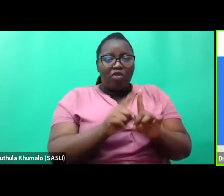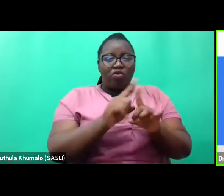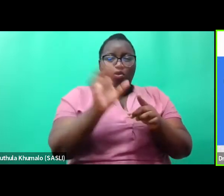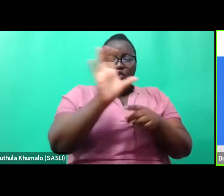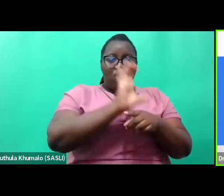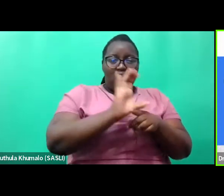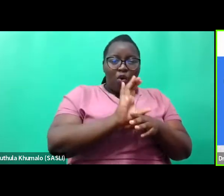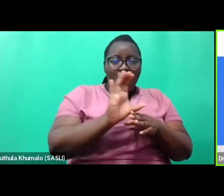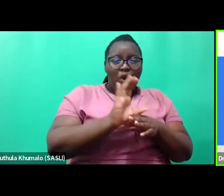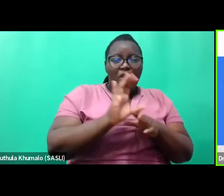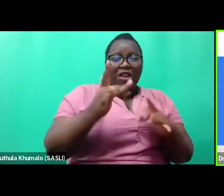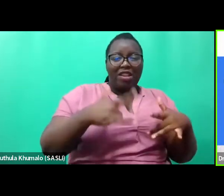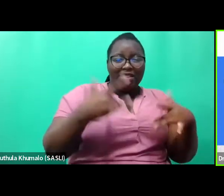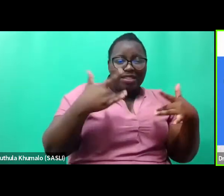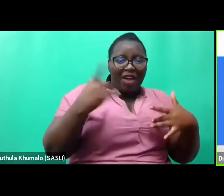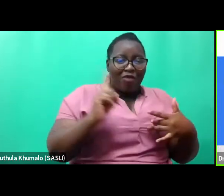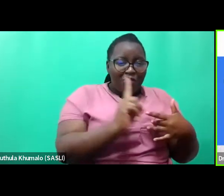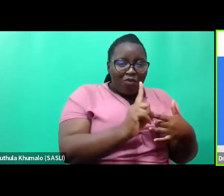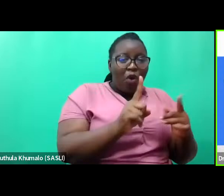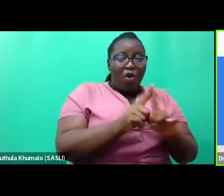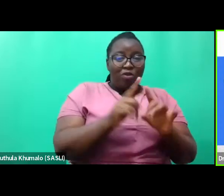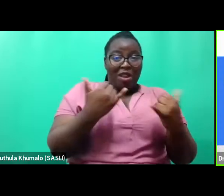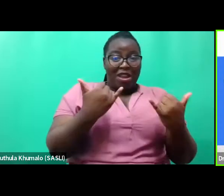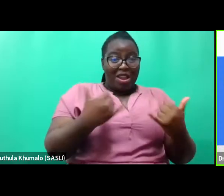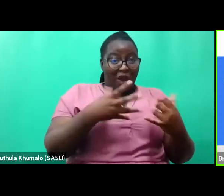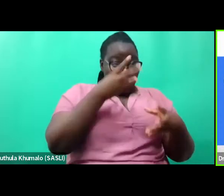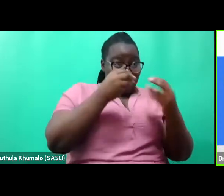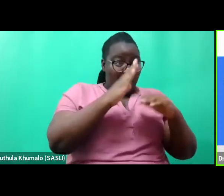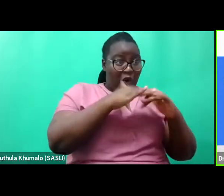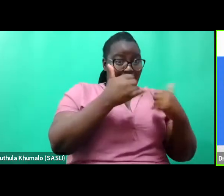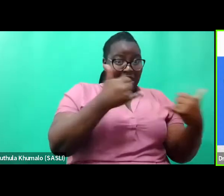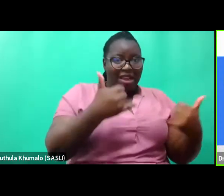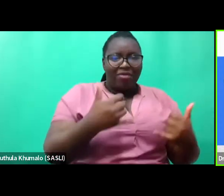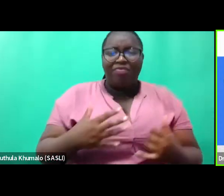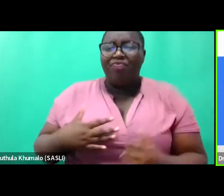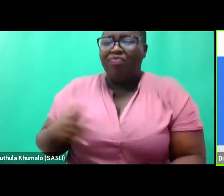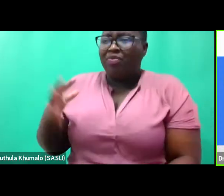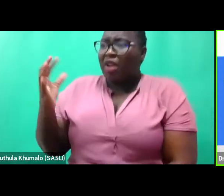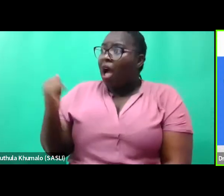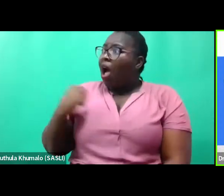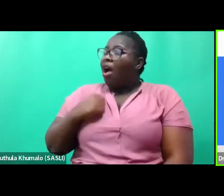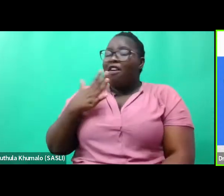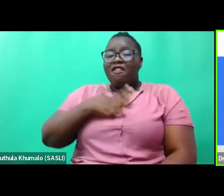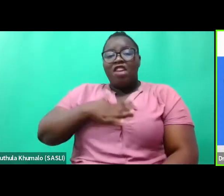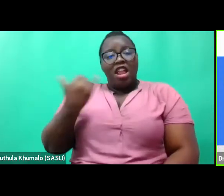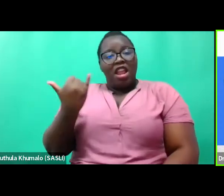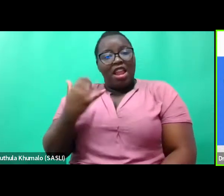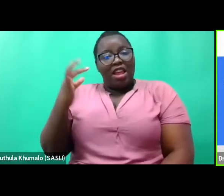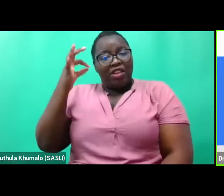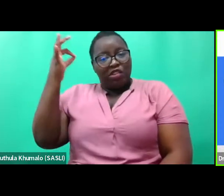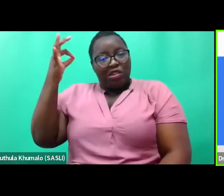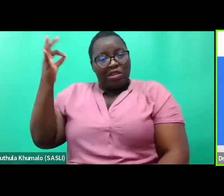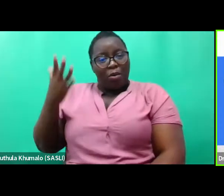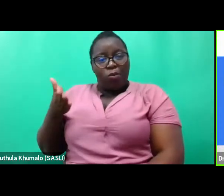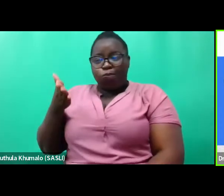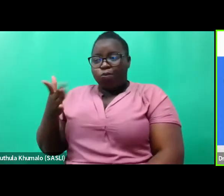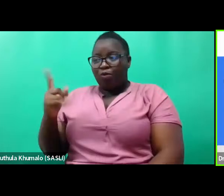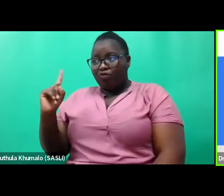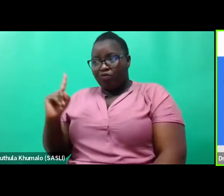online? It was like a dream that turned into a nightmare, because I couldn't handle